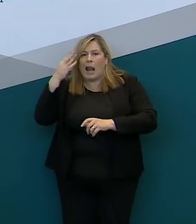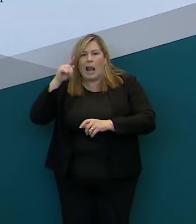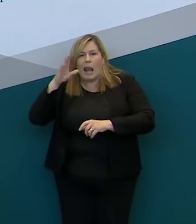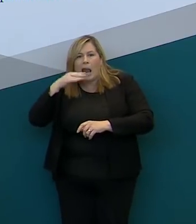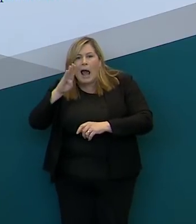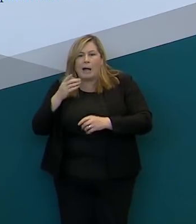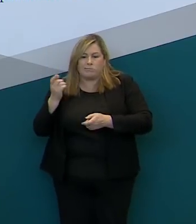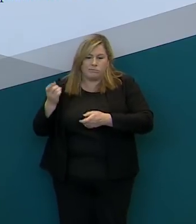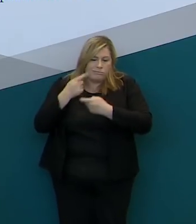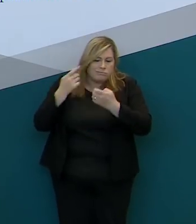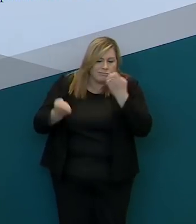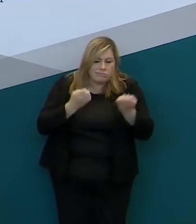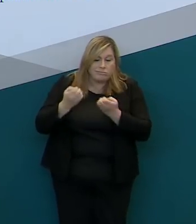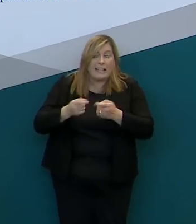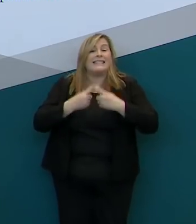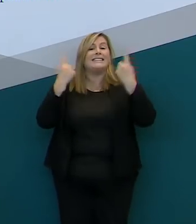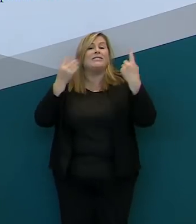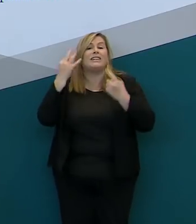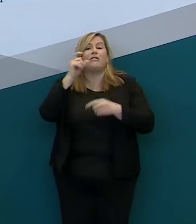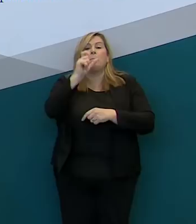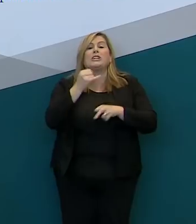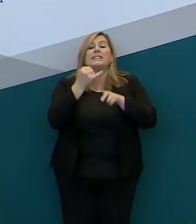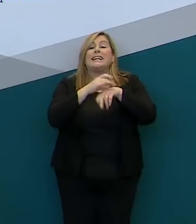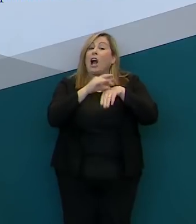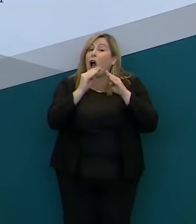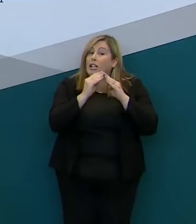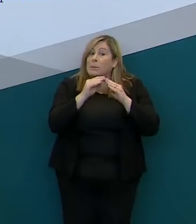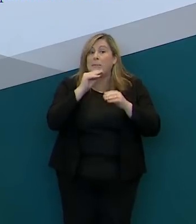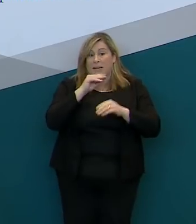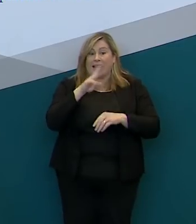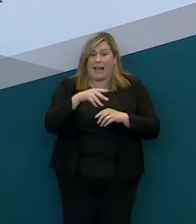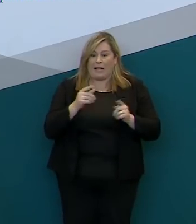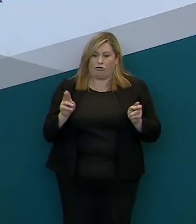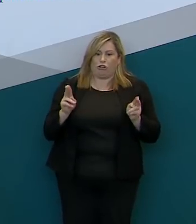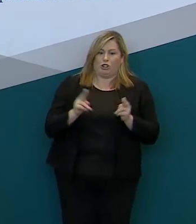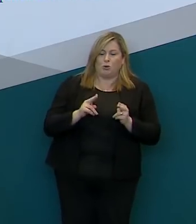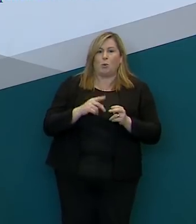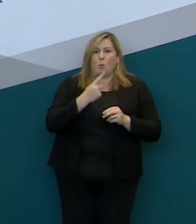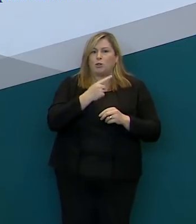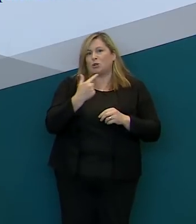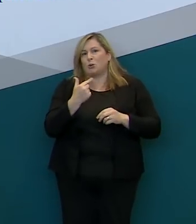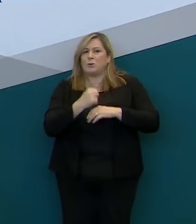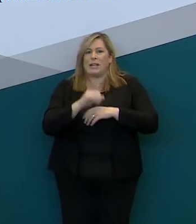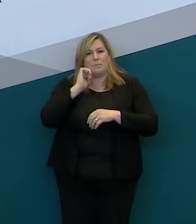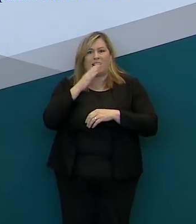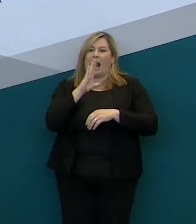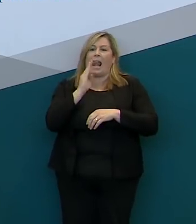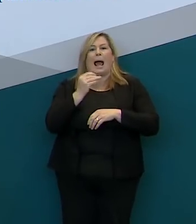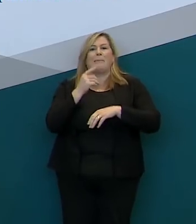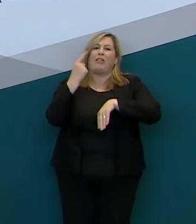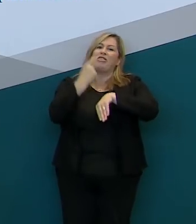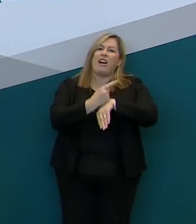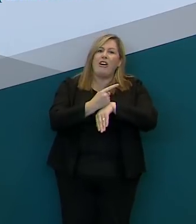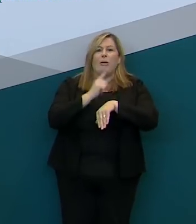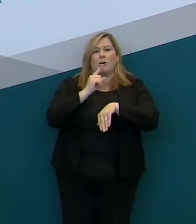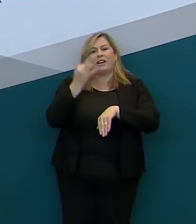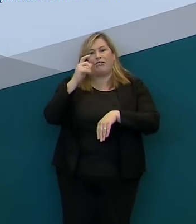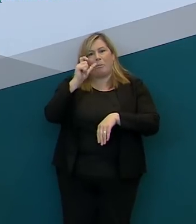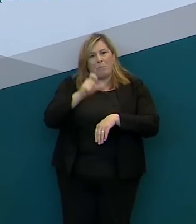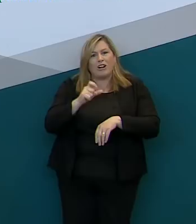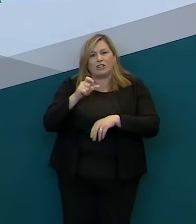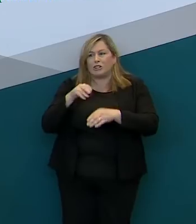the patient is in one position, we can get that done in 1 to 2 days for the great majority of cases. It's worth bearing in mind too that